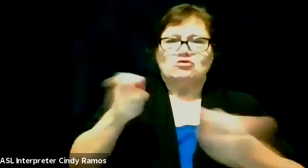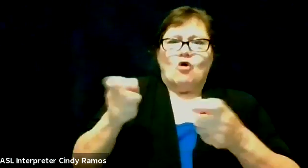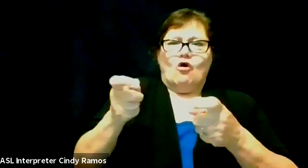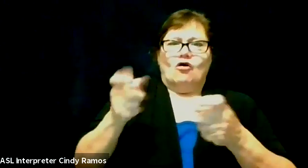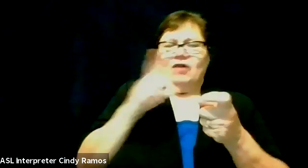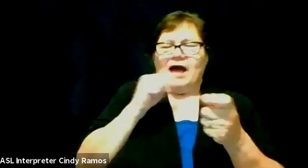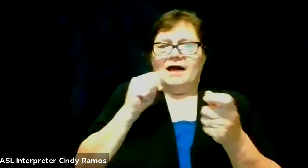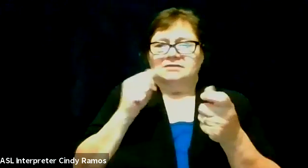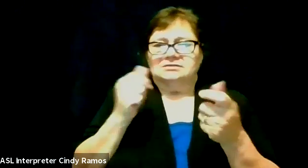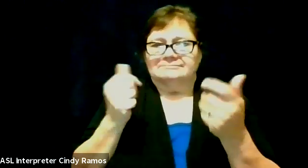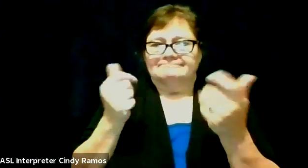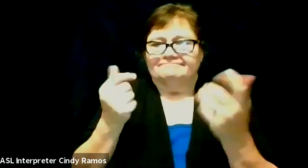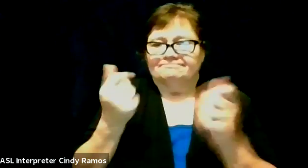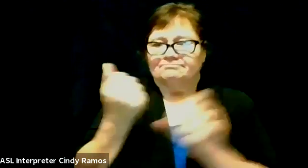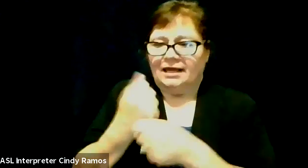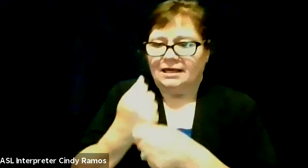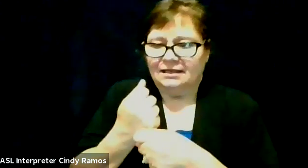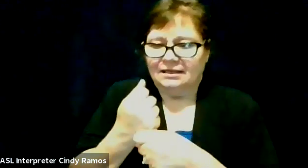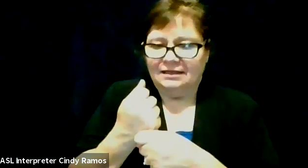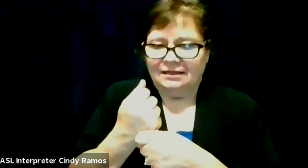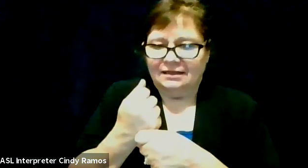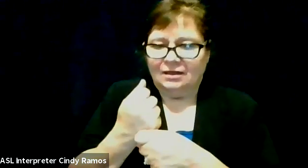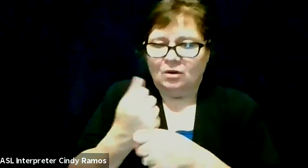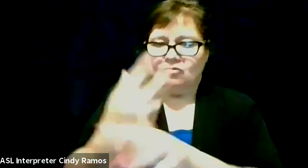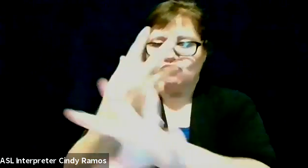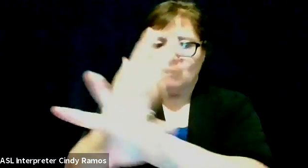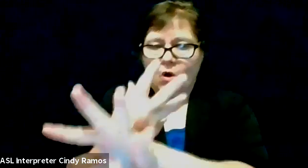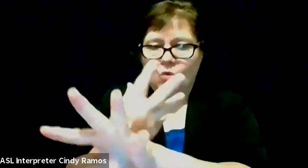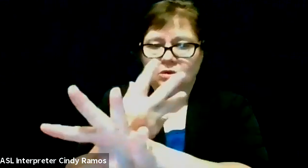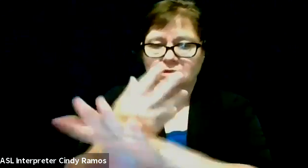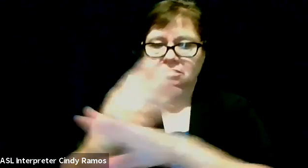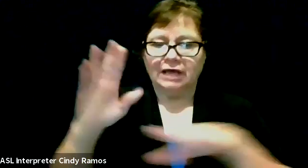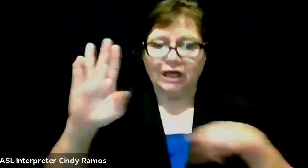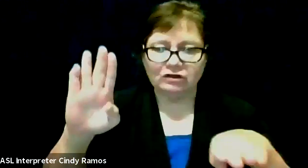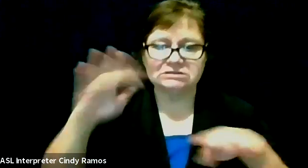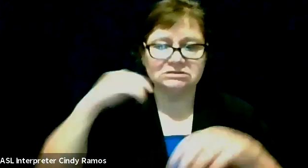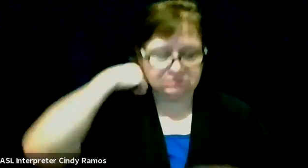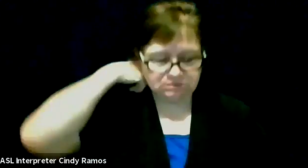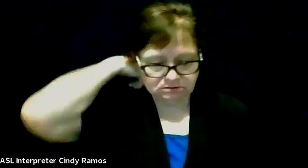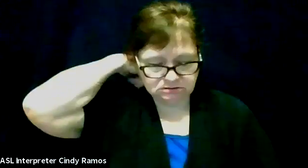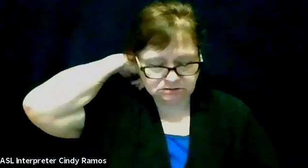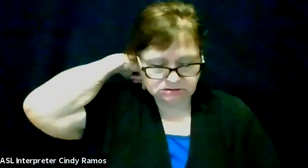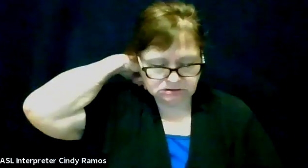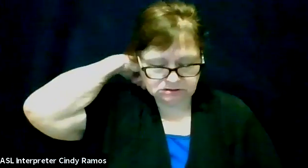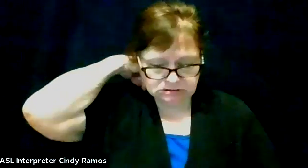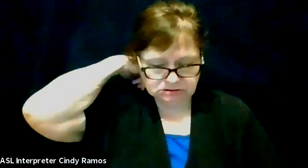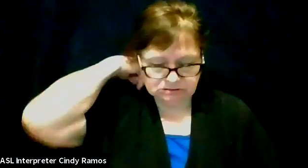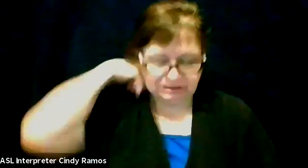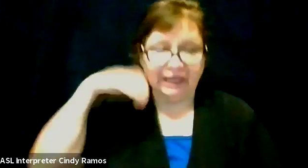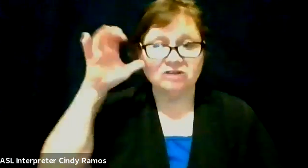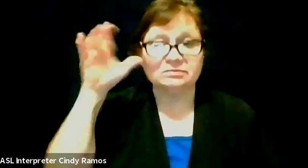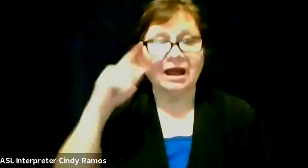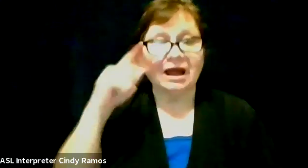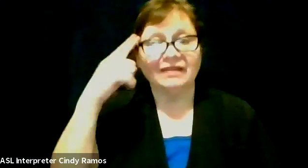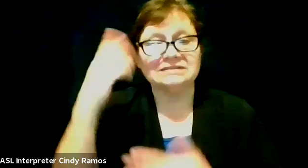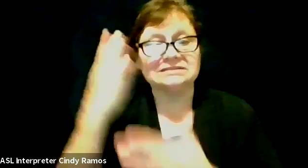the remote hearings that we've been holding over the last 6 months. But I think, you know, some of the ideas that the